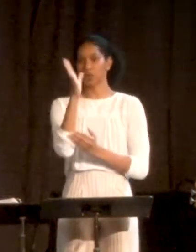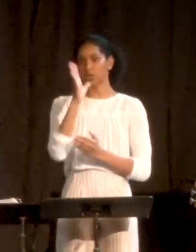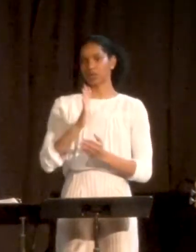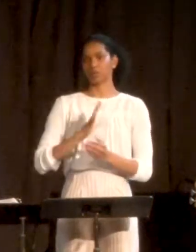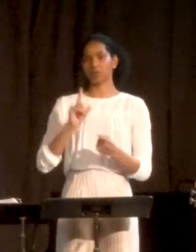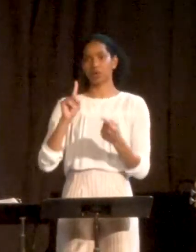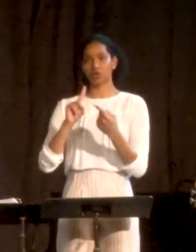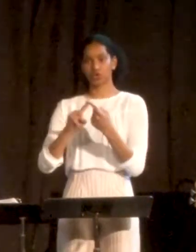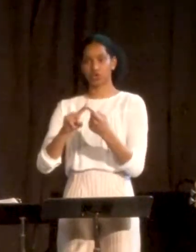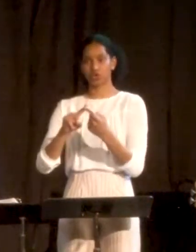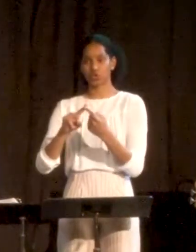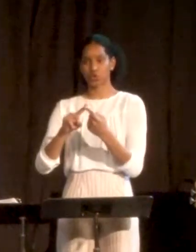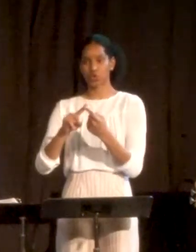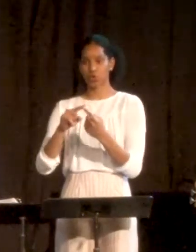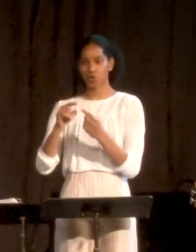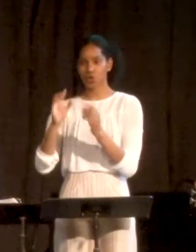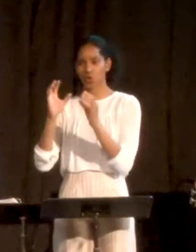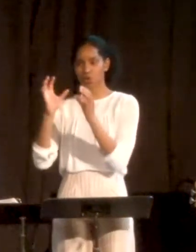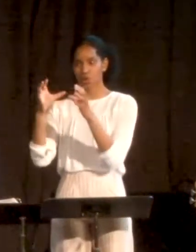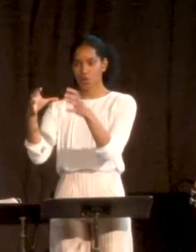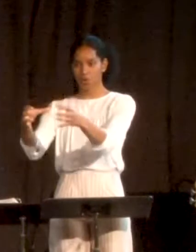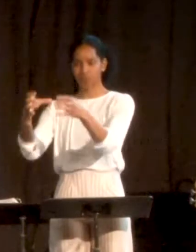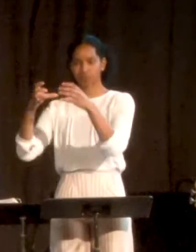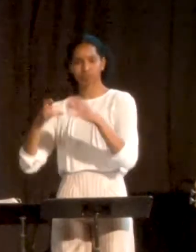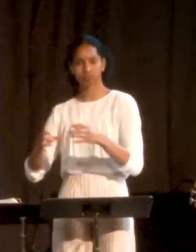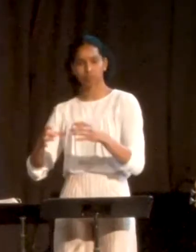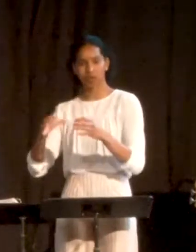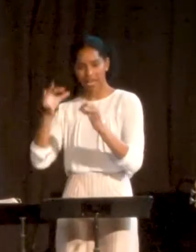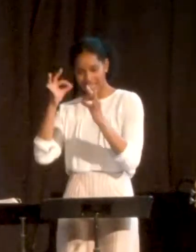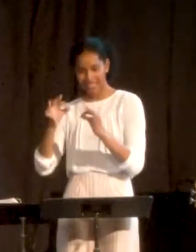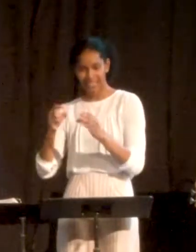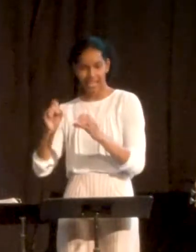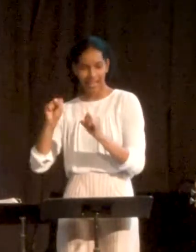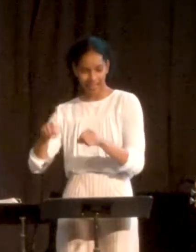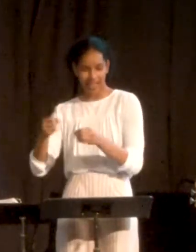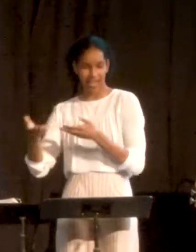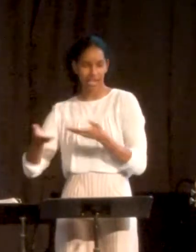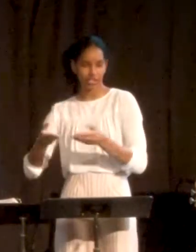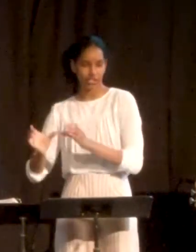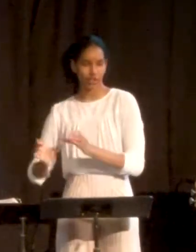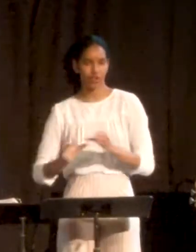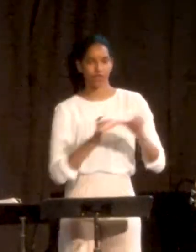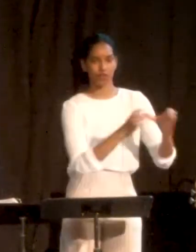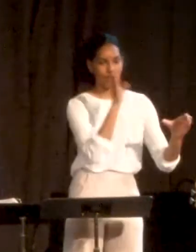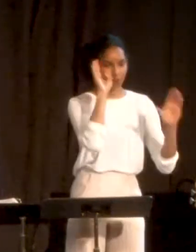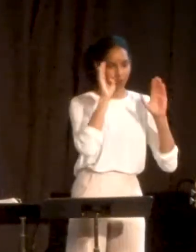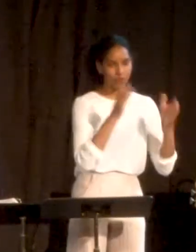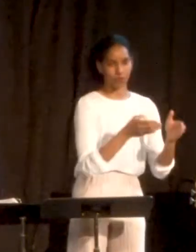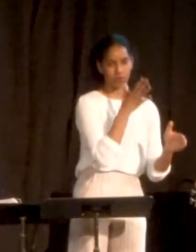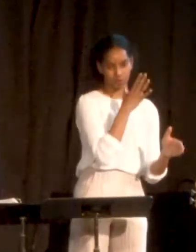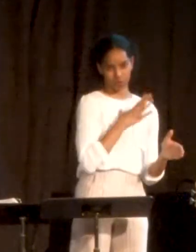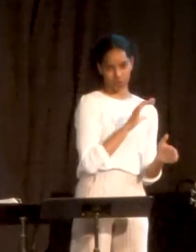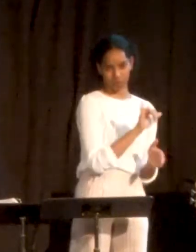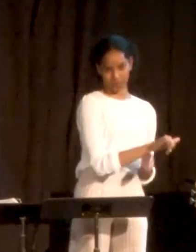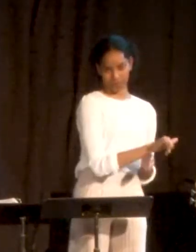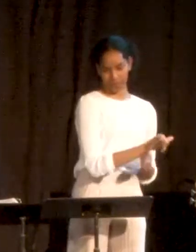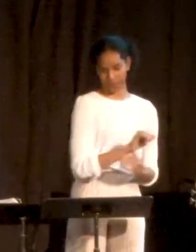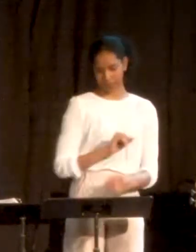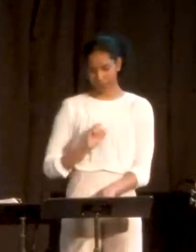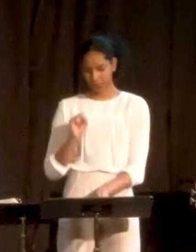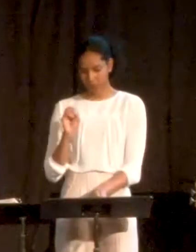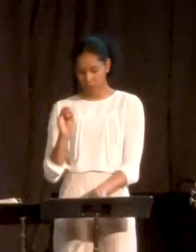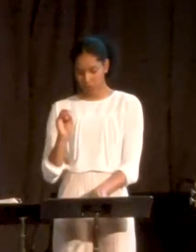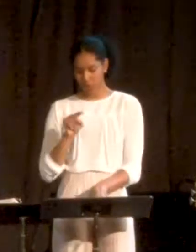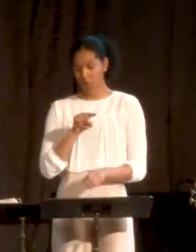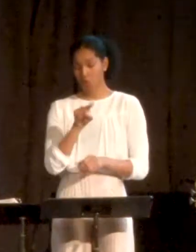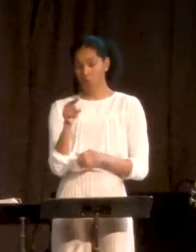our part, will devote ourselves to prayer and to serving the word." Now, what they said pleased